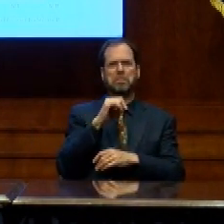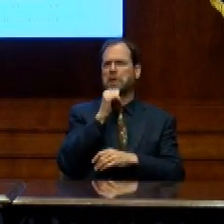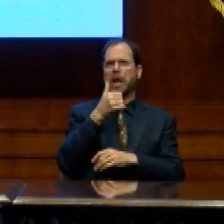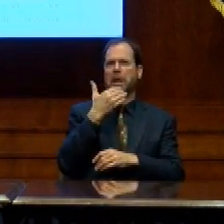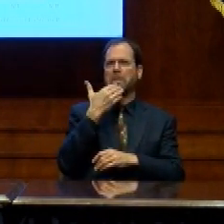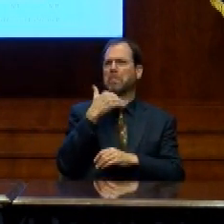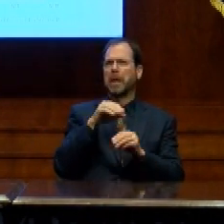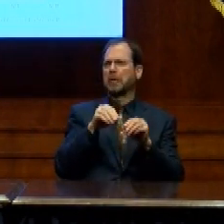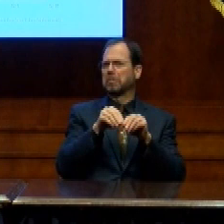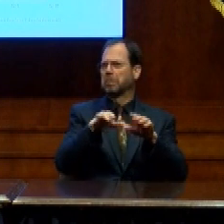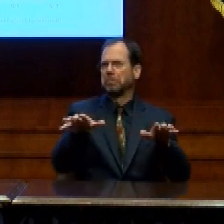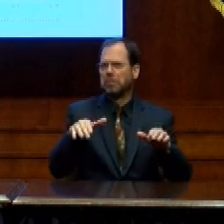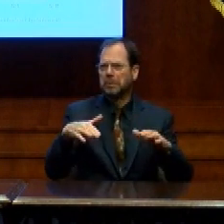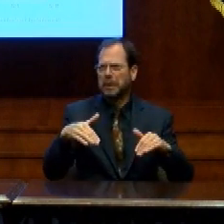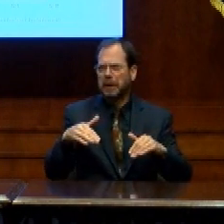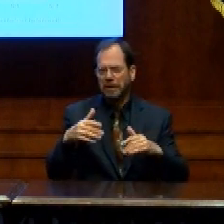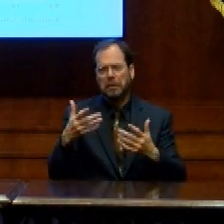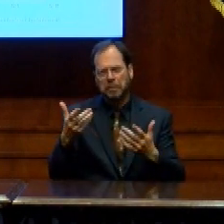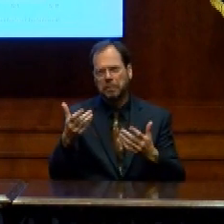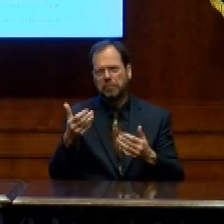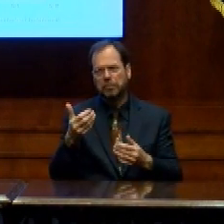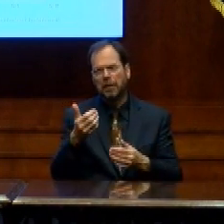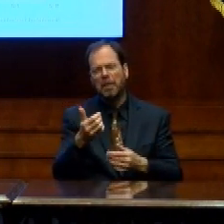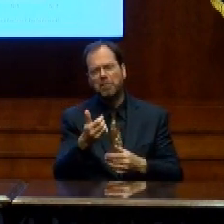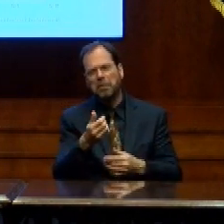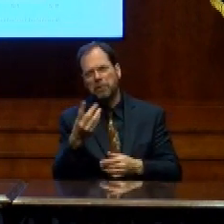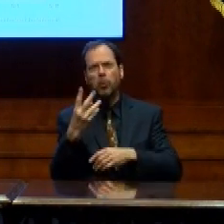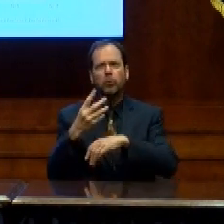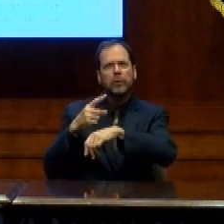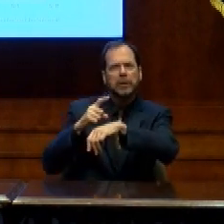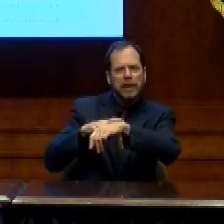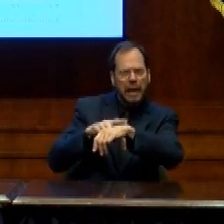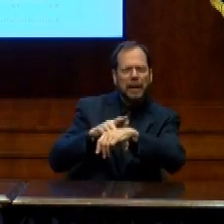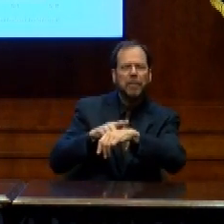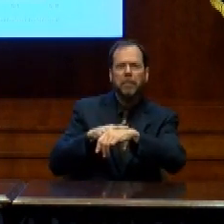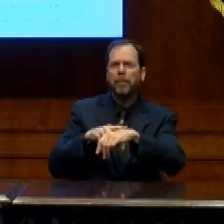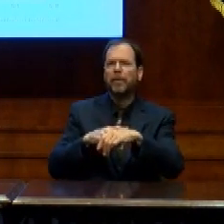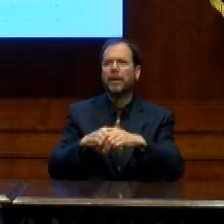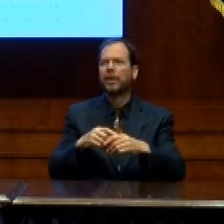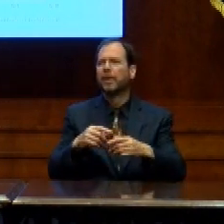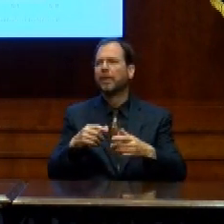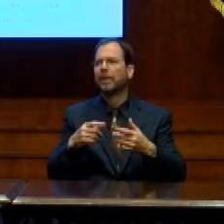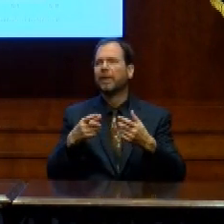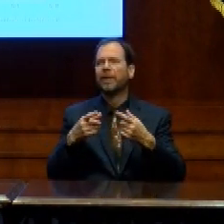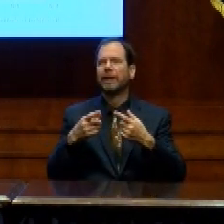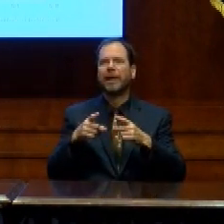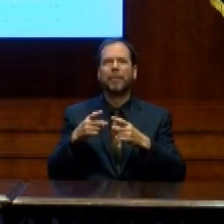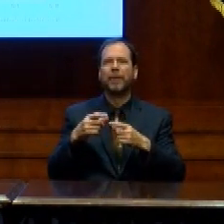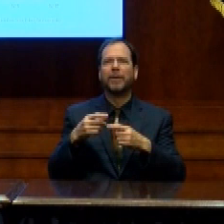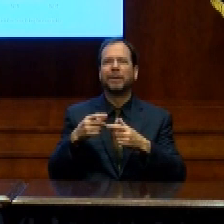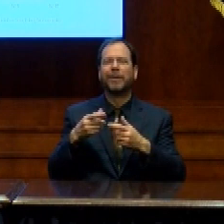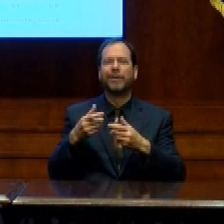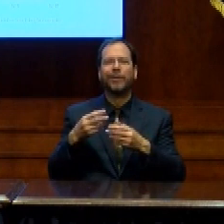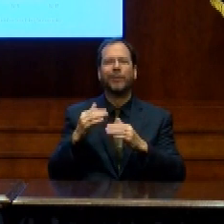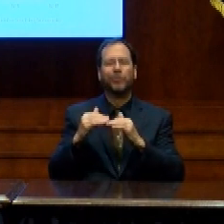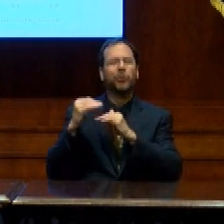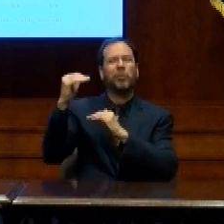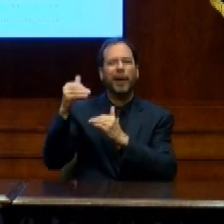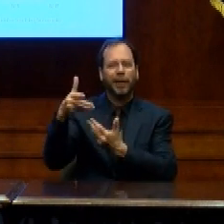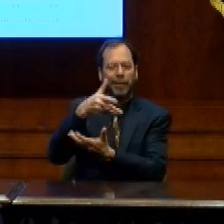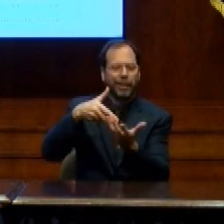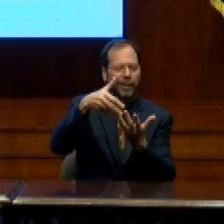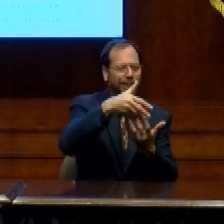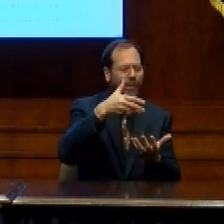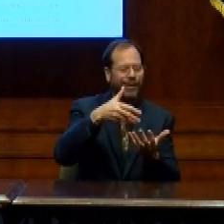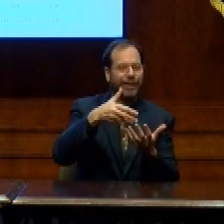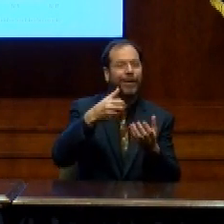of an outbreak yet. There have been a couple of occasions when there was a higher level of social interaction than